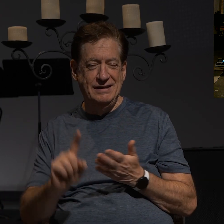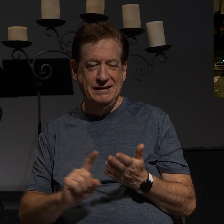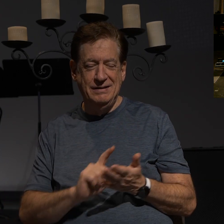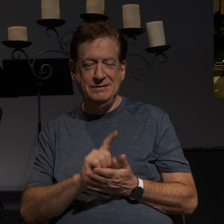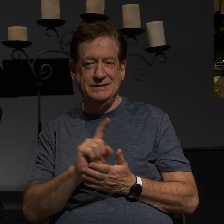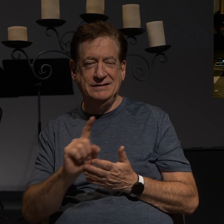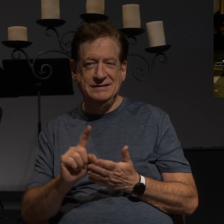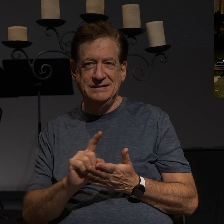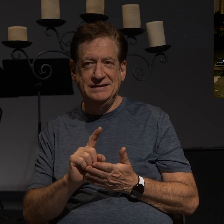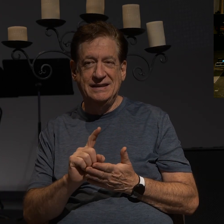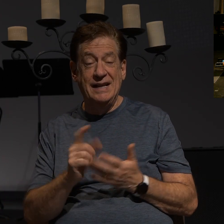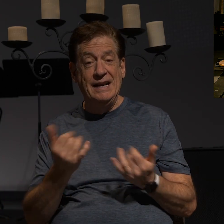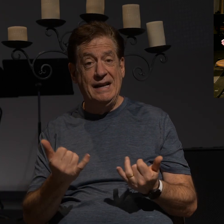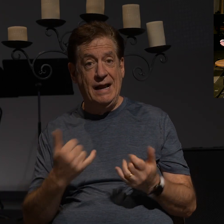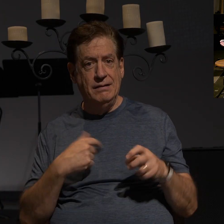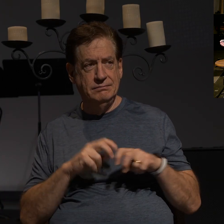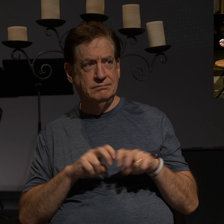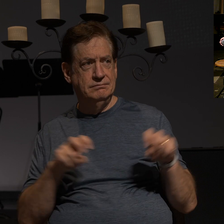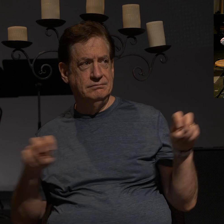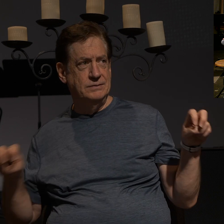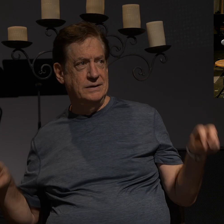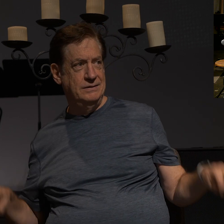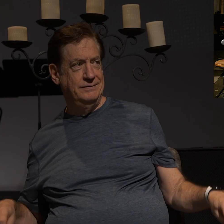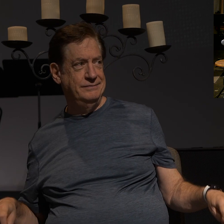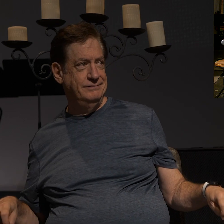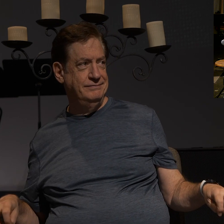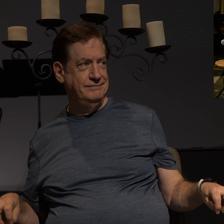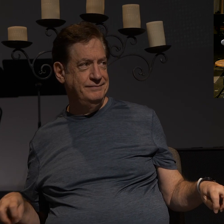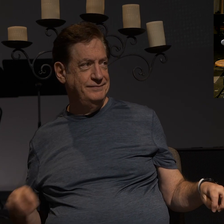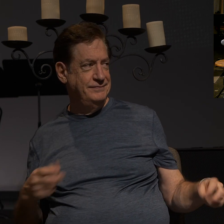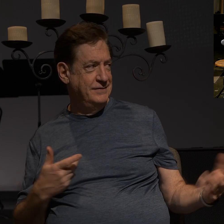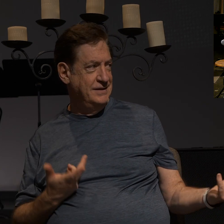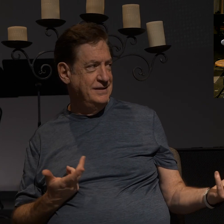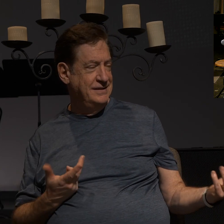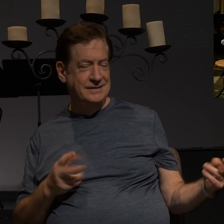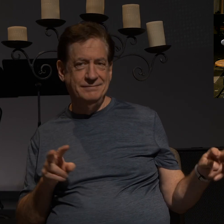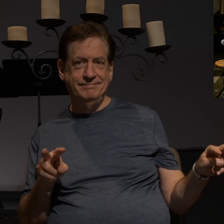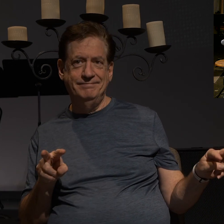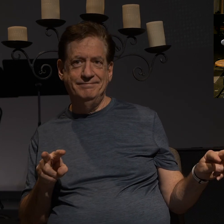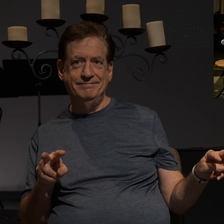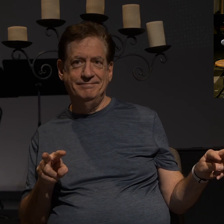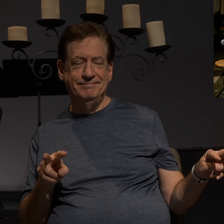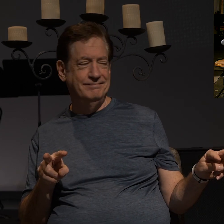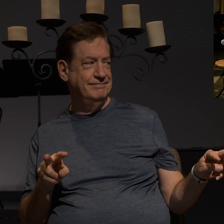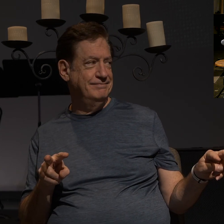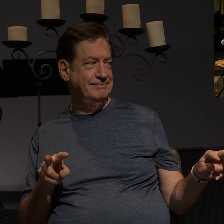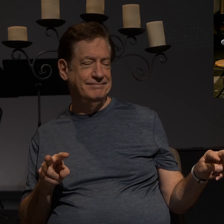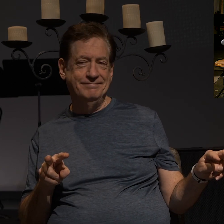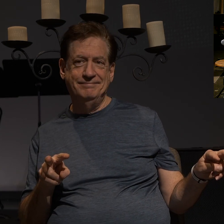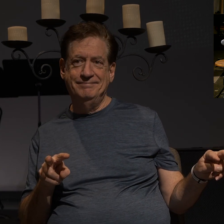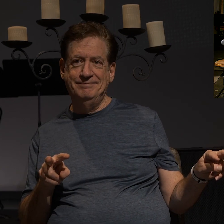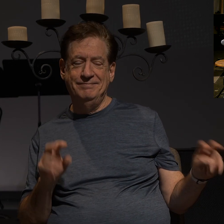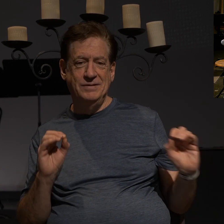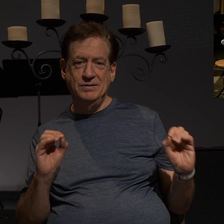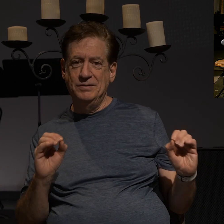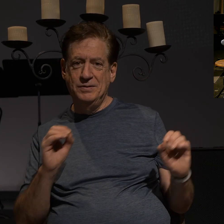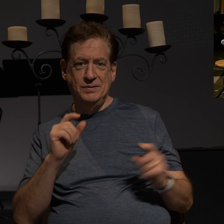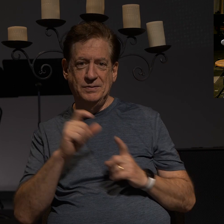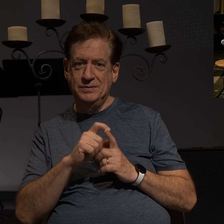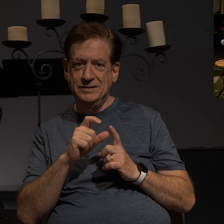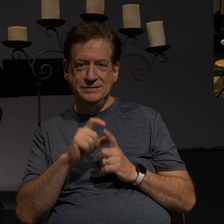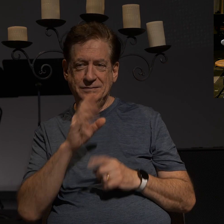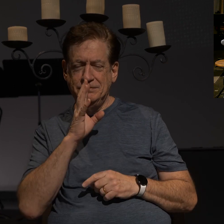Now I sit way over here, and we both stare straight ahead. No words are